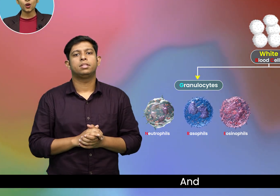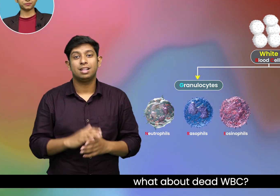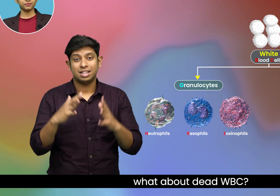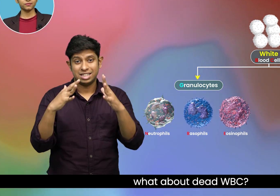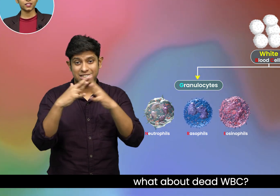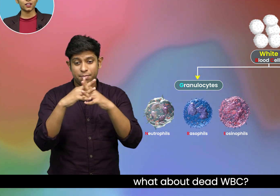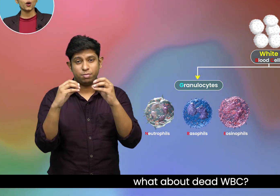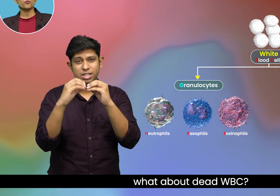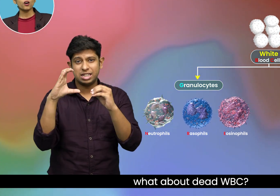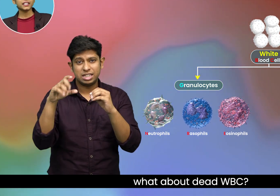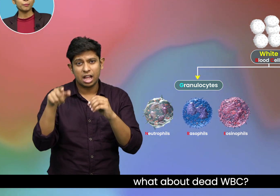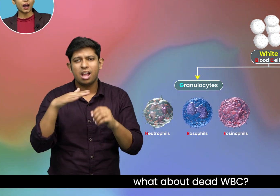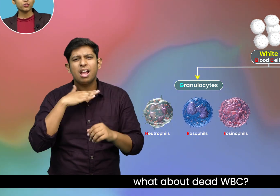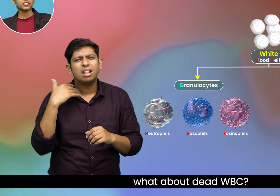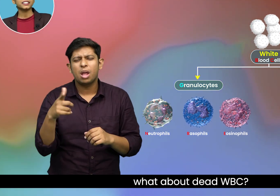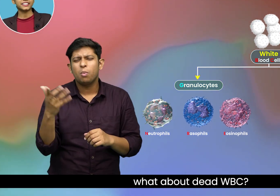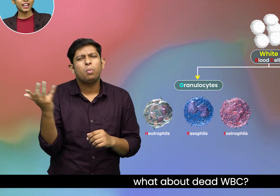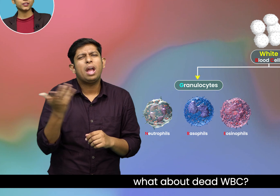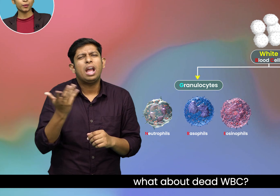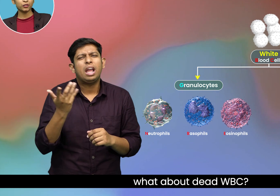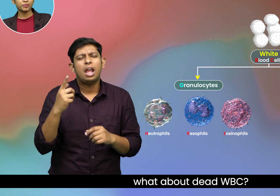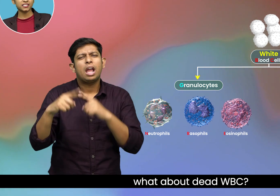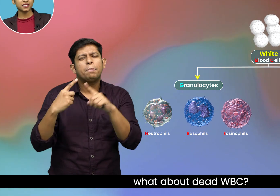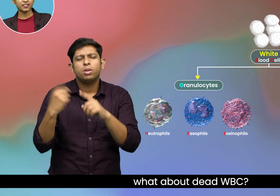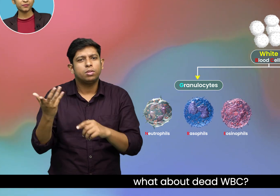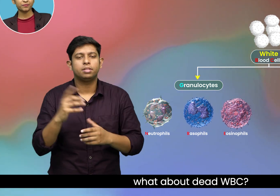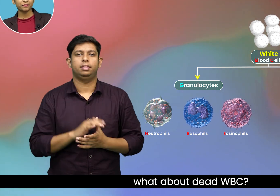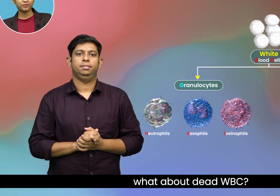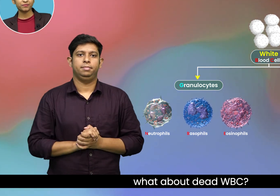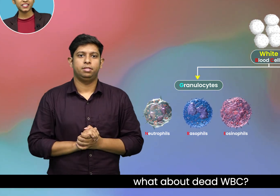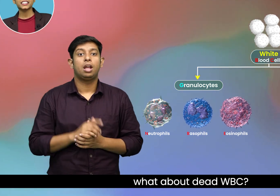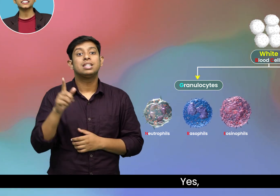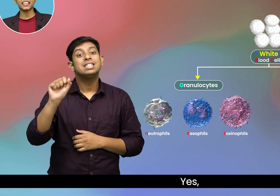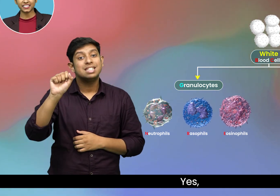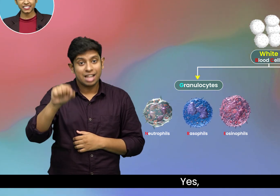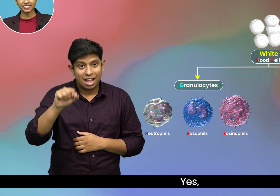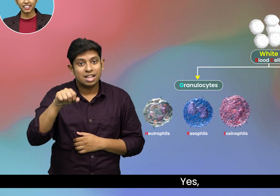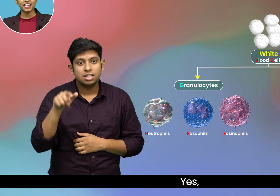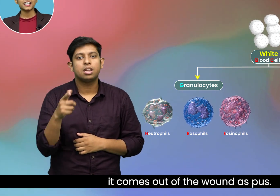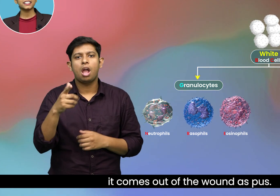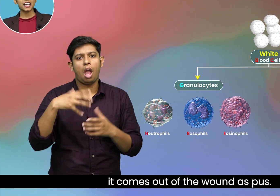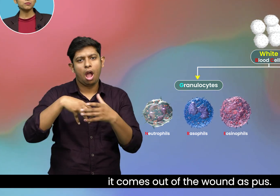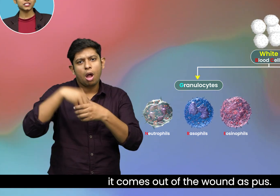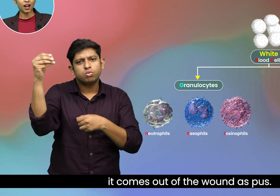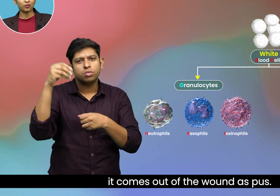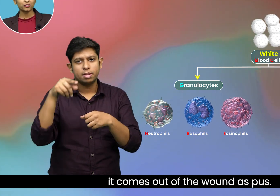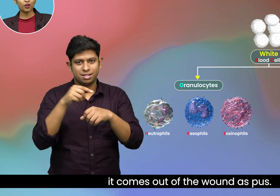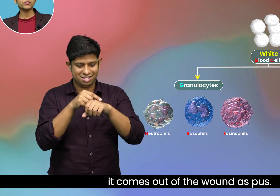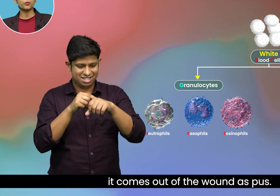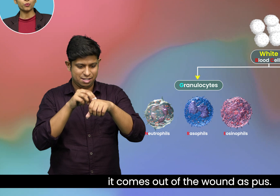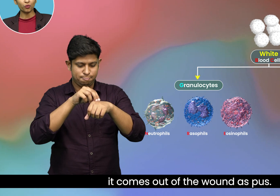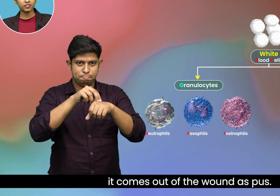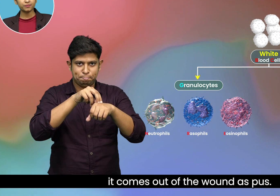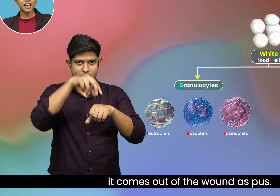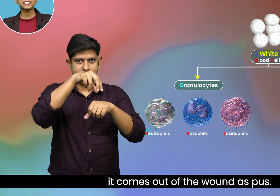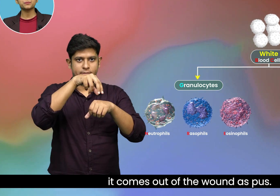And what about dead WBC? Yes, it comes out of